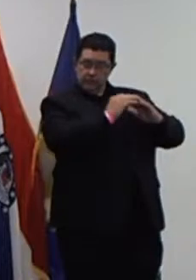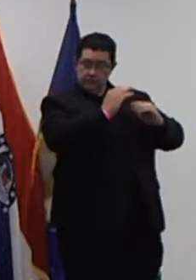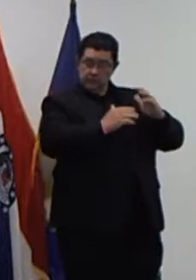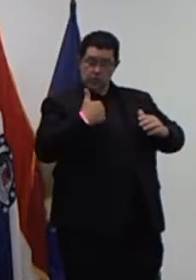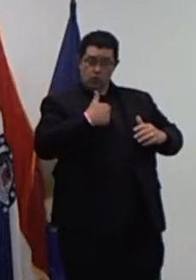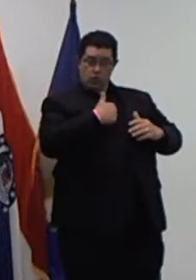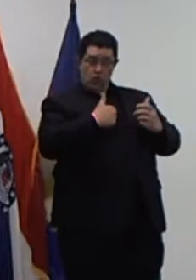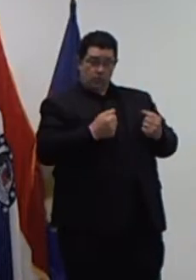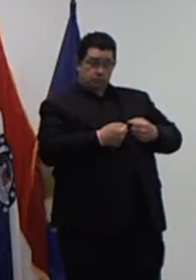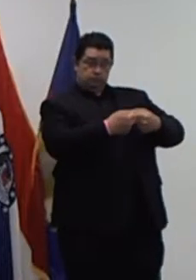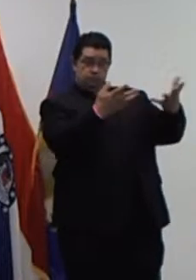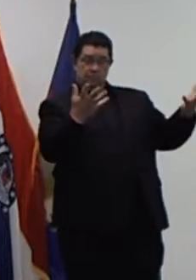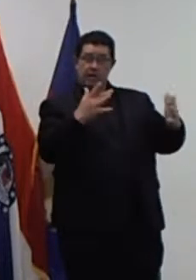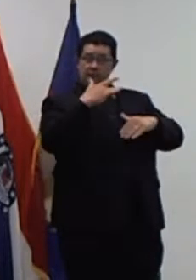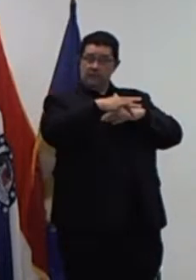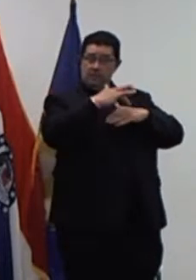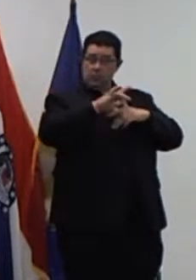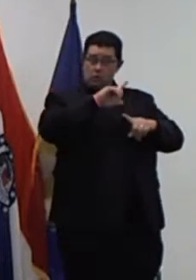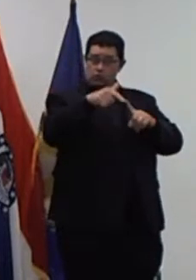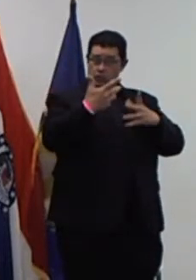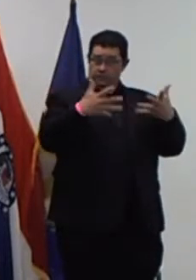it's collected and